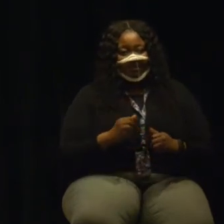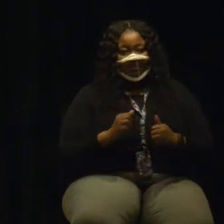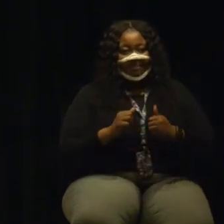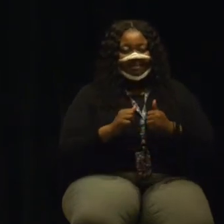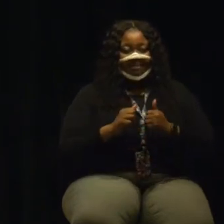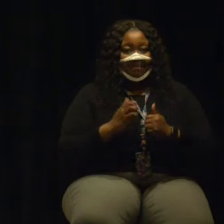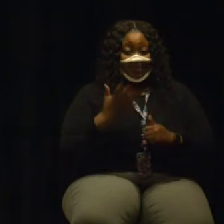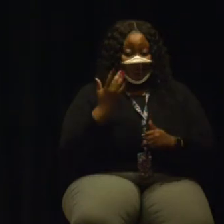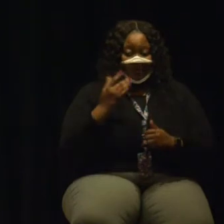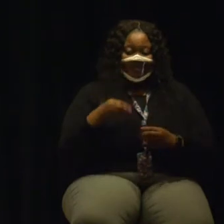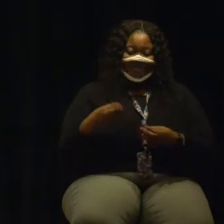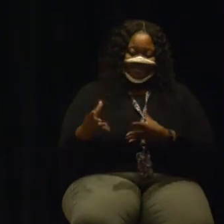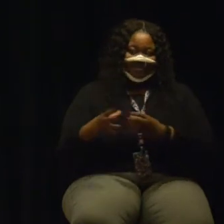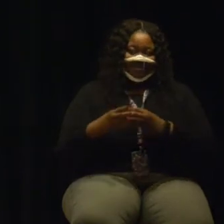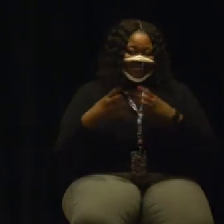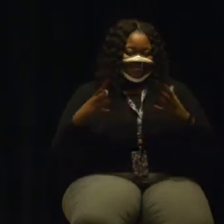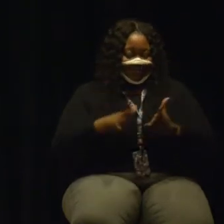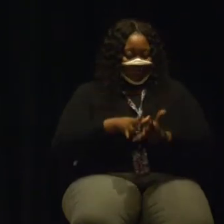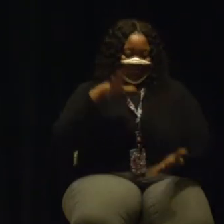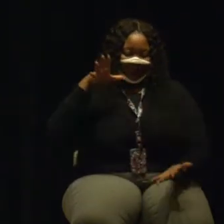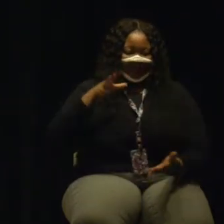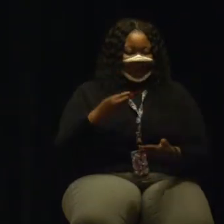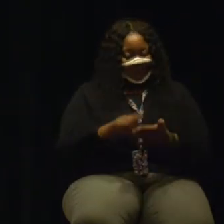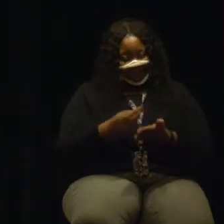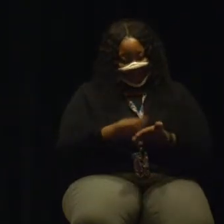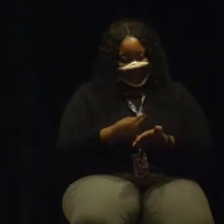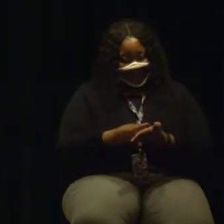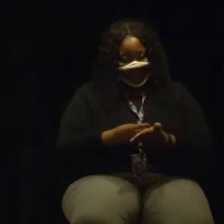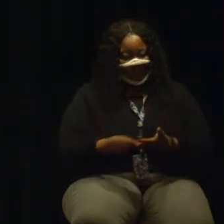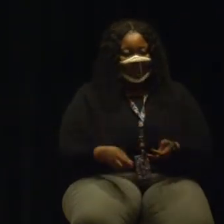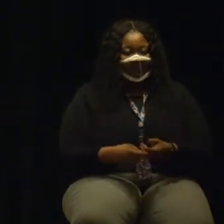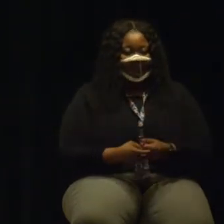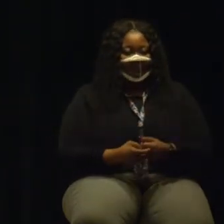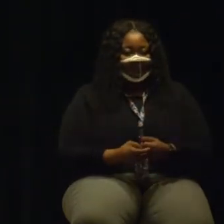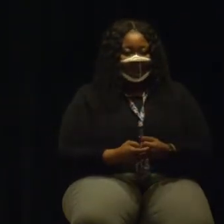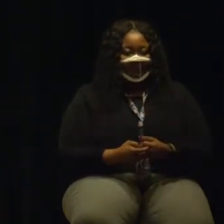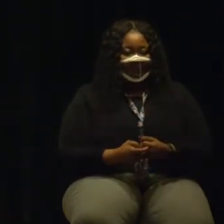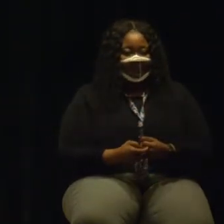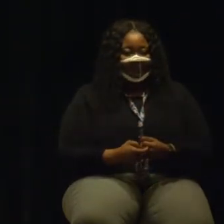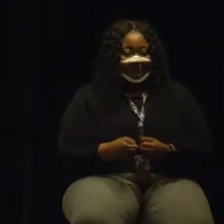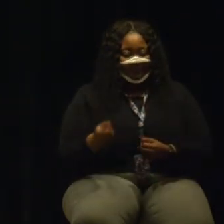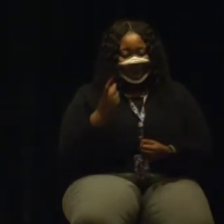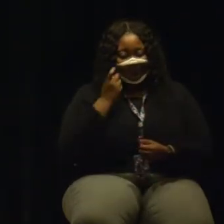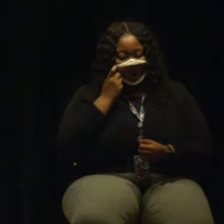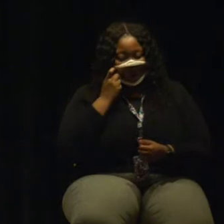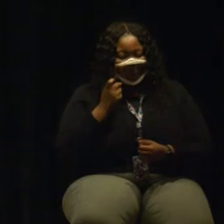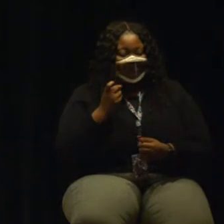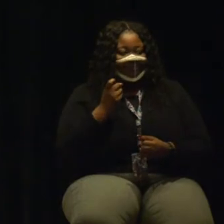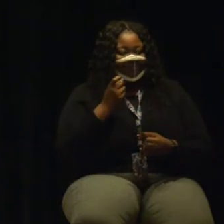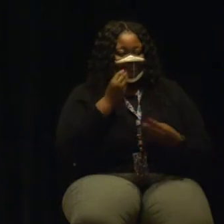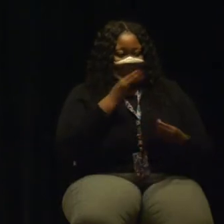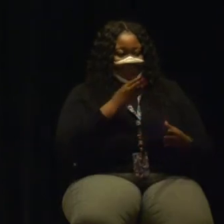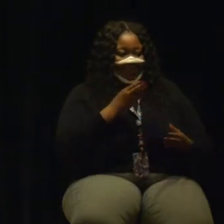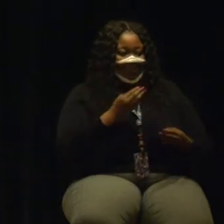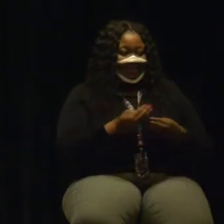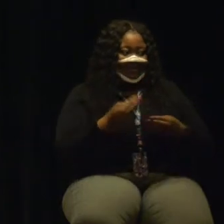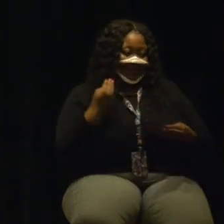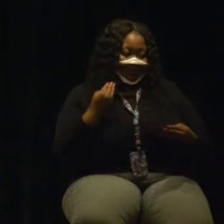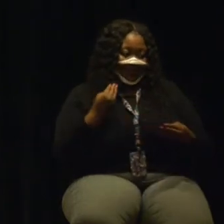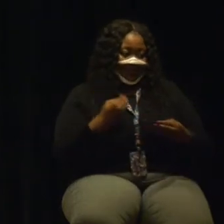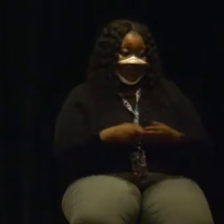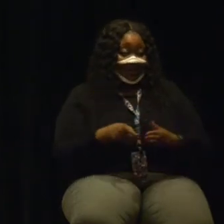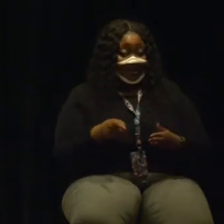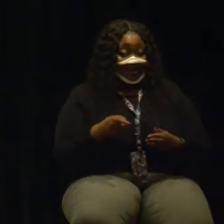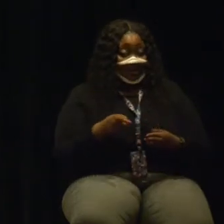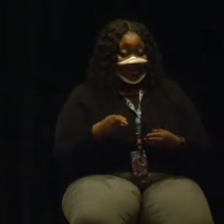of the space that he actually was operating in day to day? I mean, you said this earlier, Jason, he could have been murdered